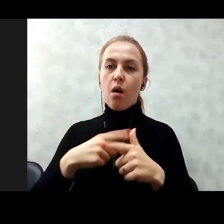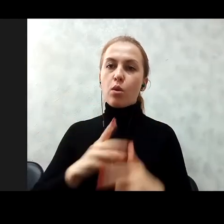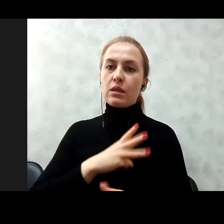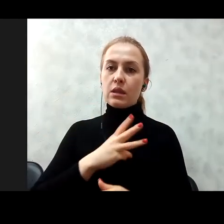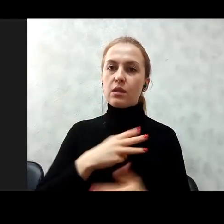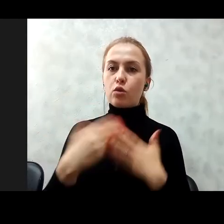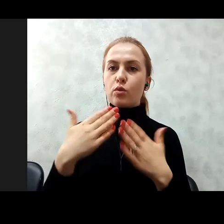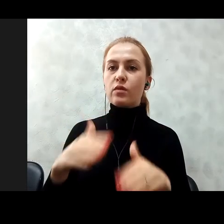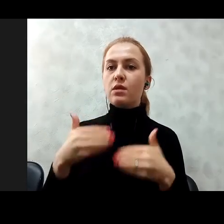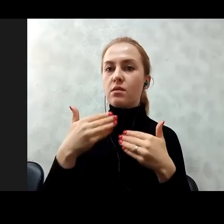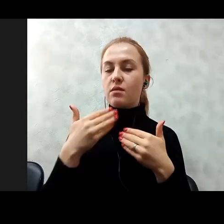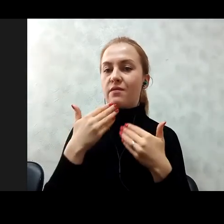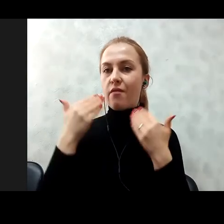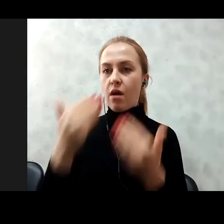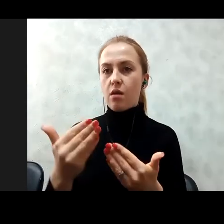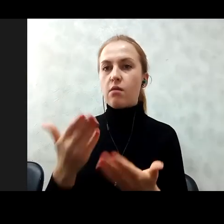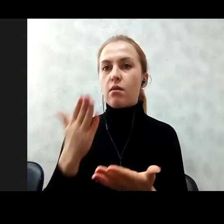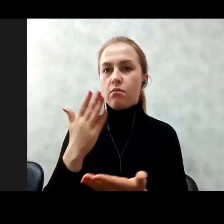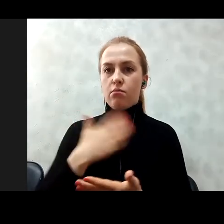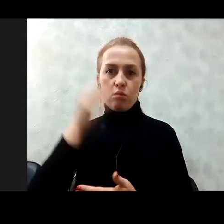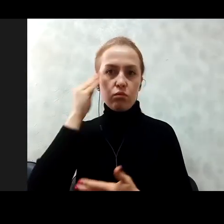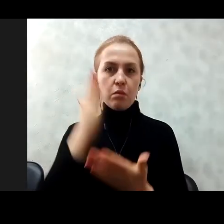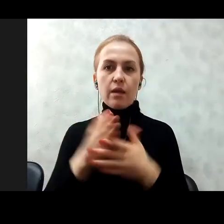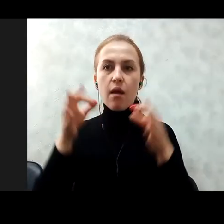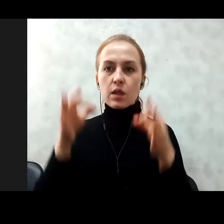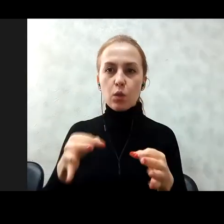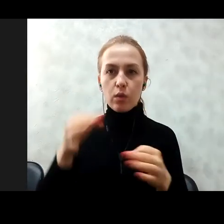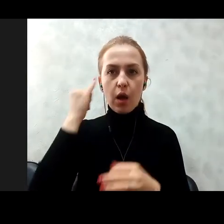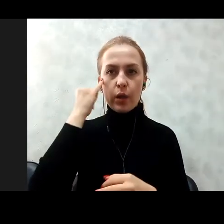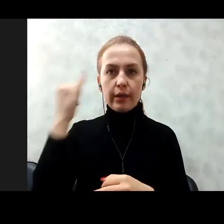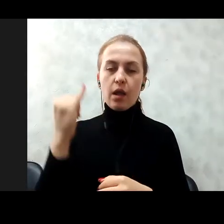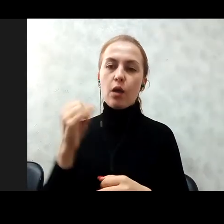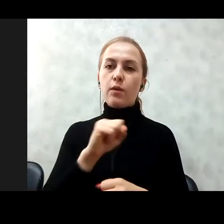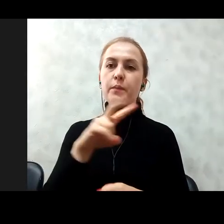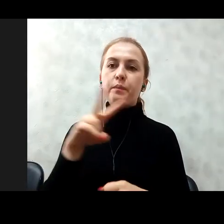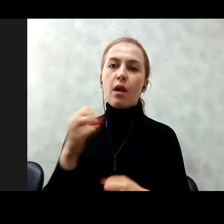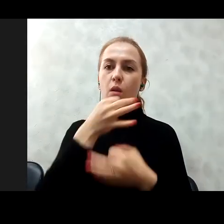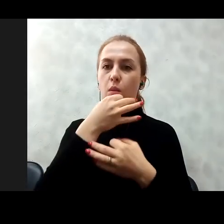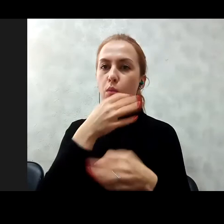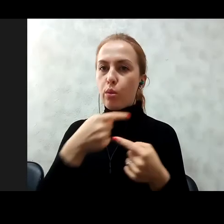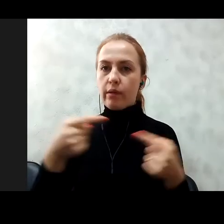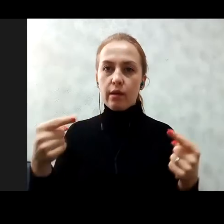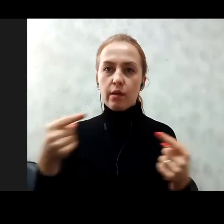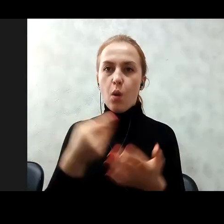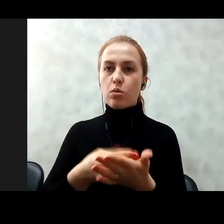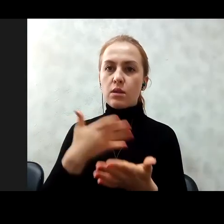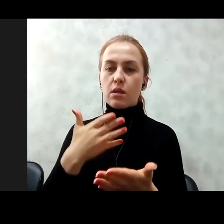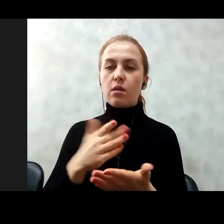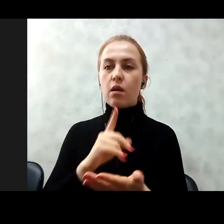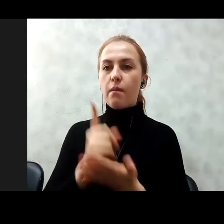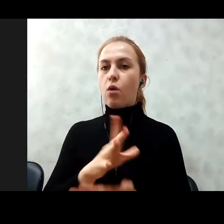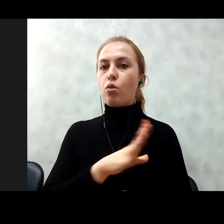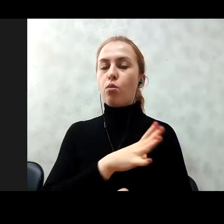obtain this opinion, Verkhovna Rada can send their request to